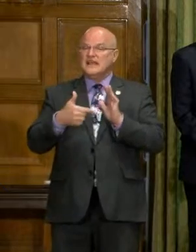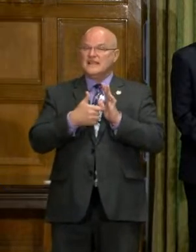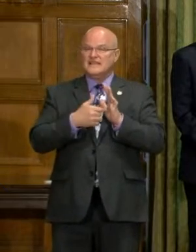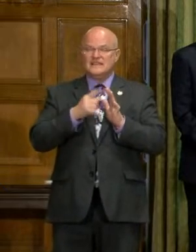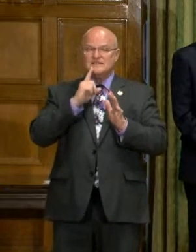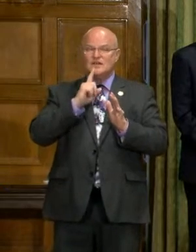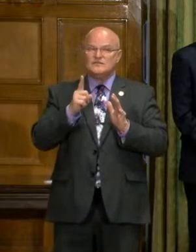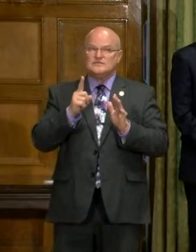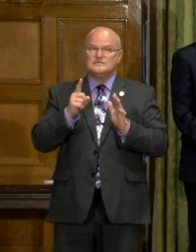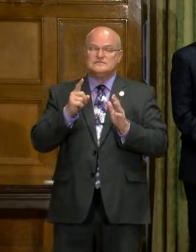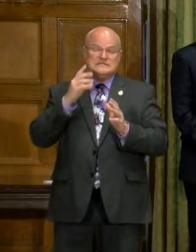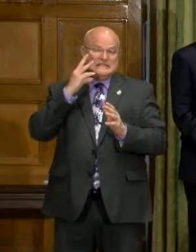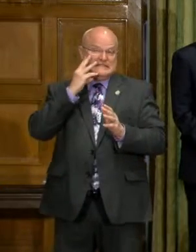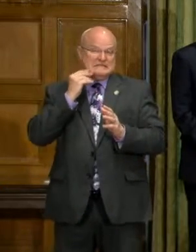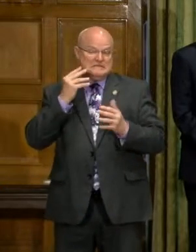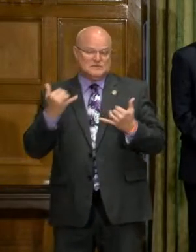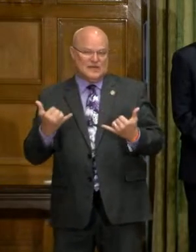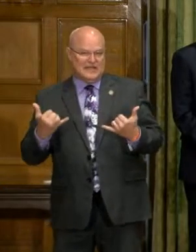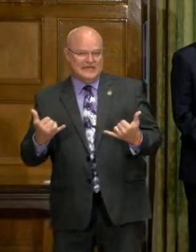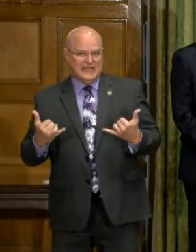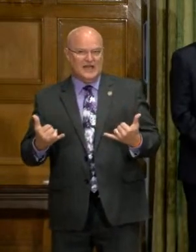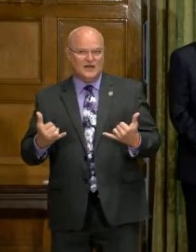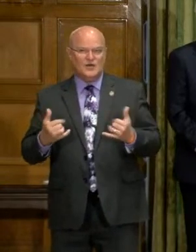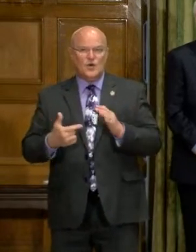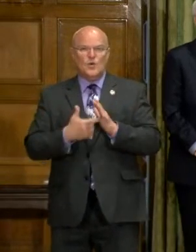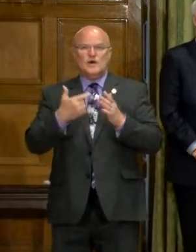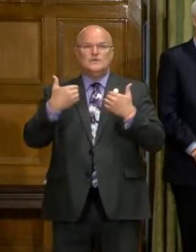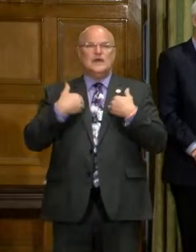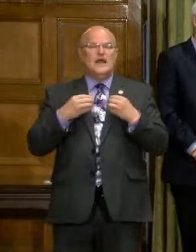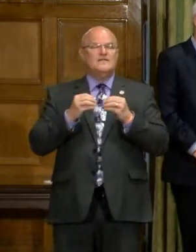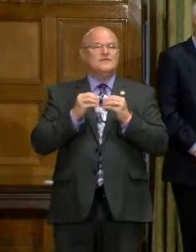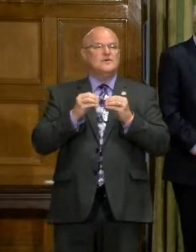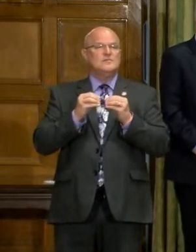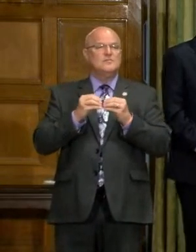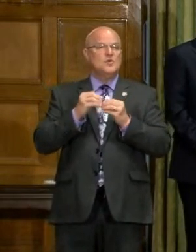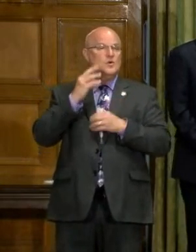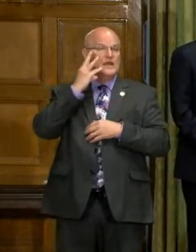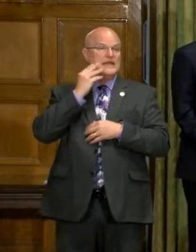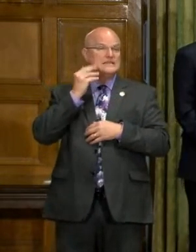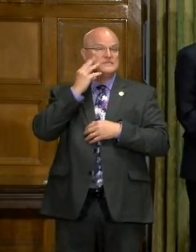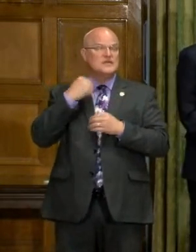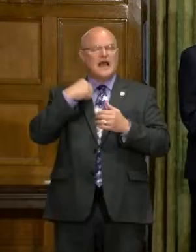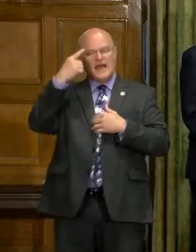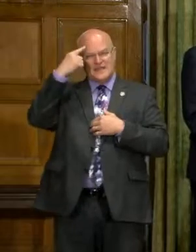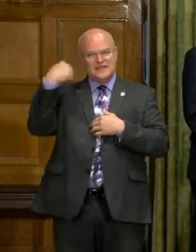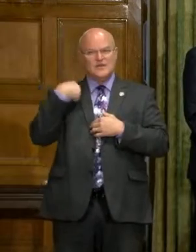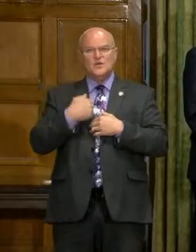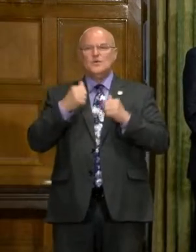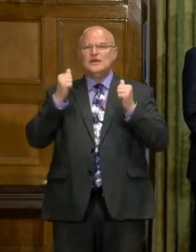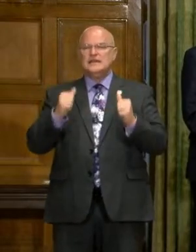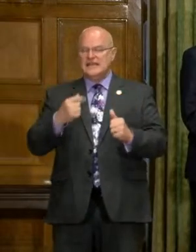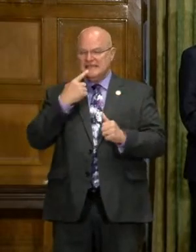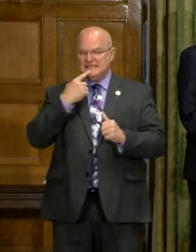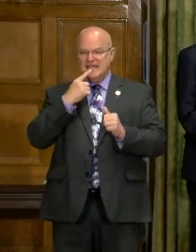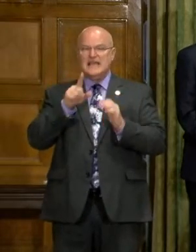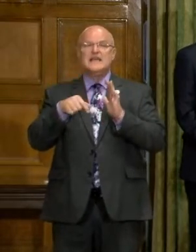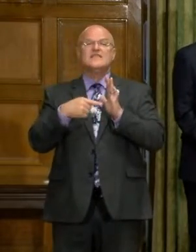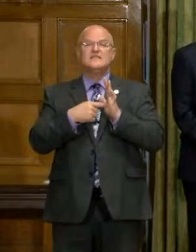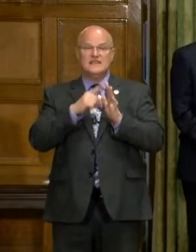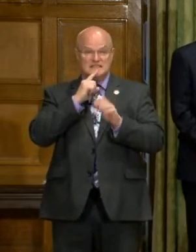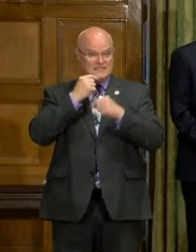just anecdotal experiences at this point. Once we have more experience, I think we'll be able to say this